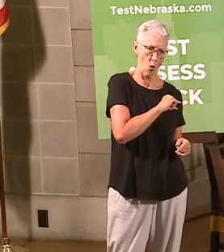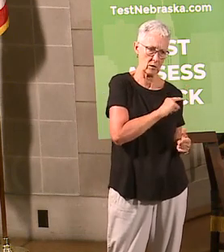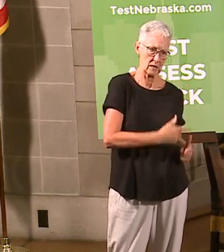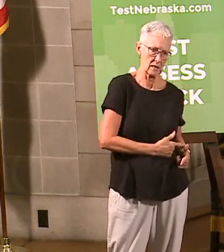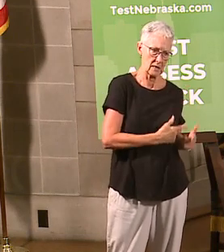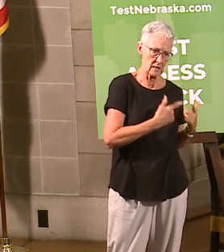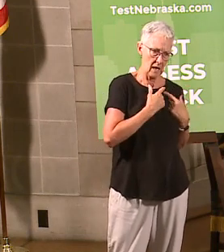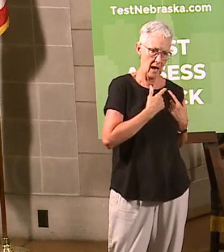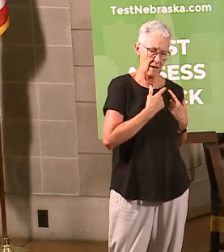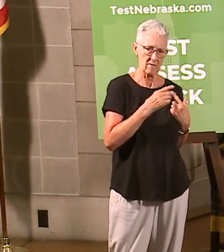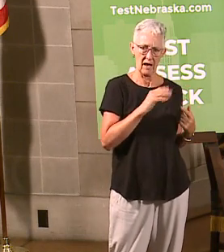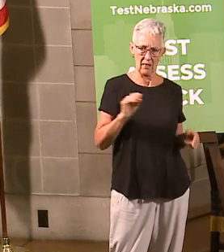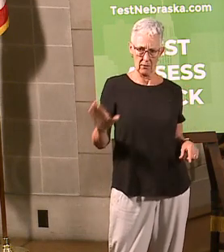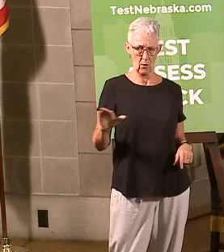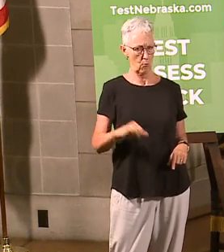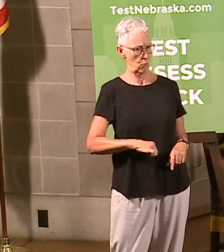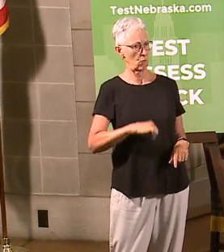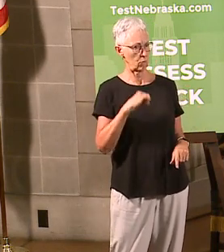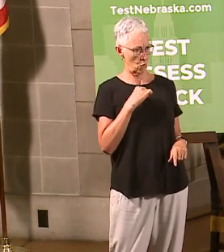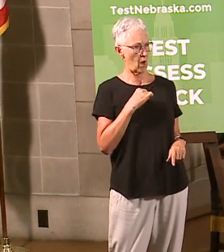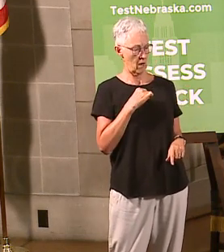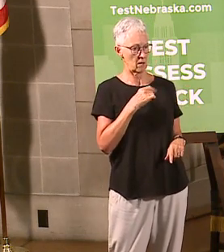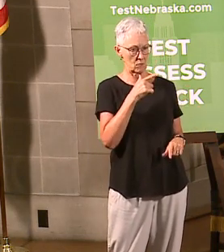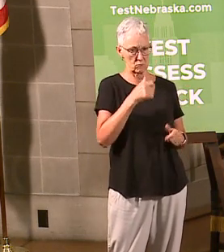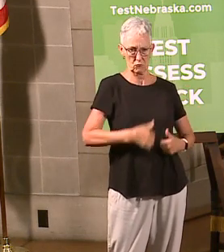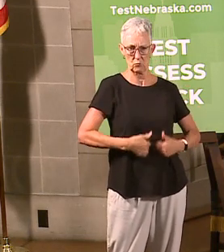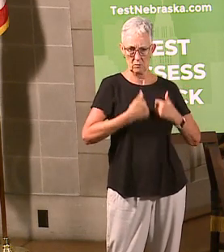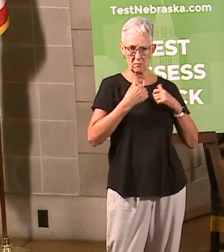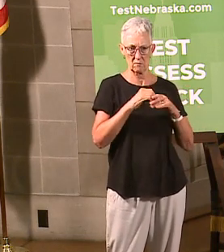residents that are in these facilities, and